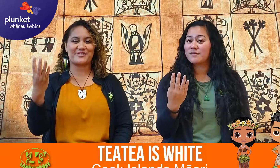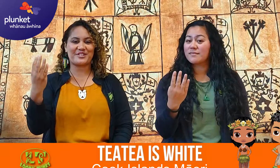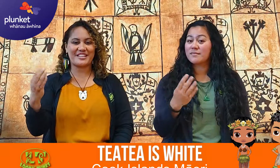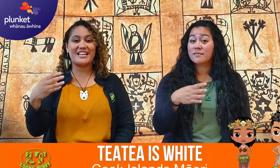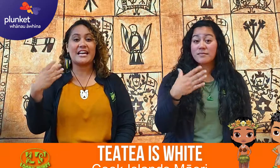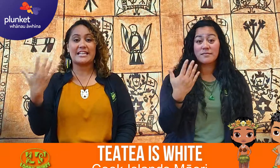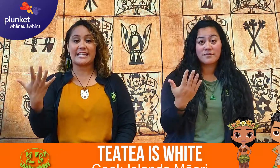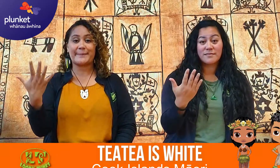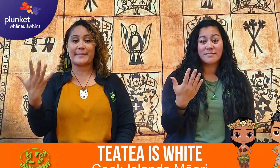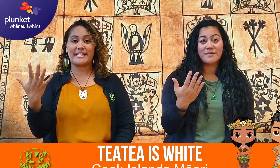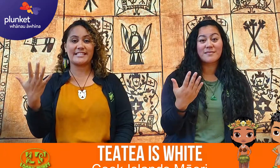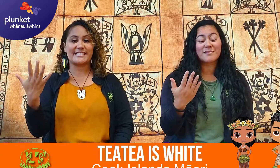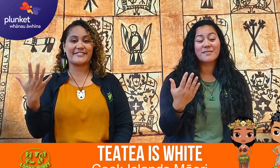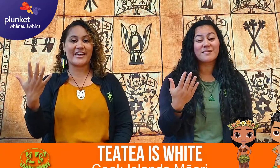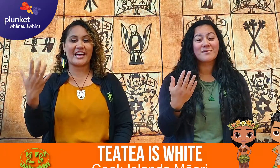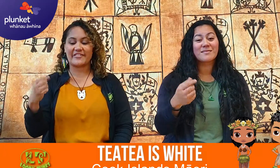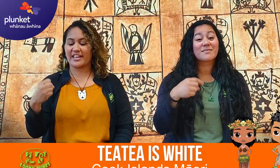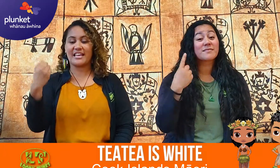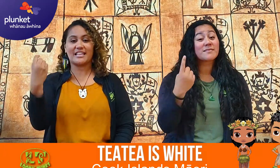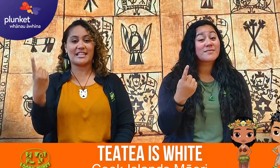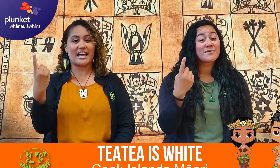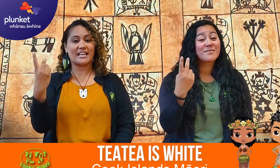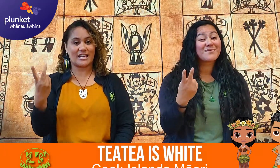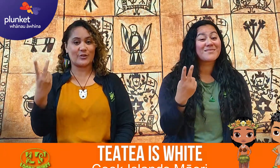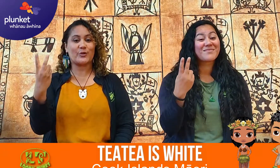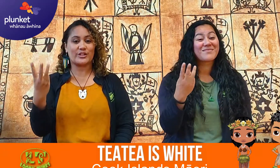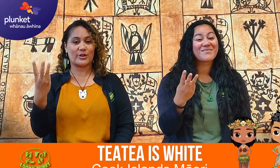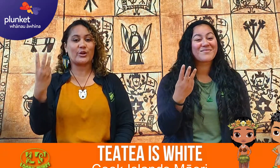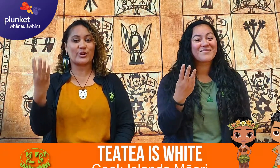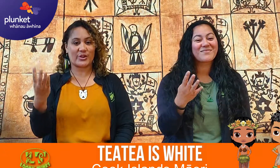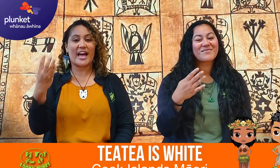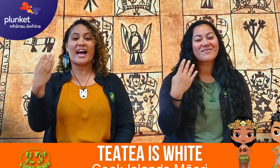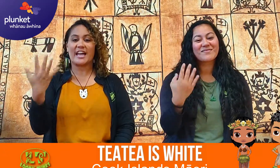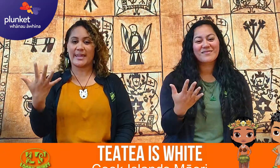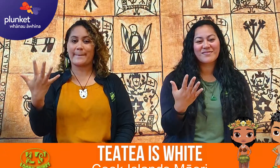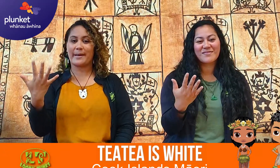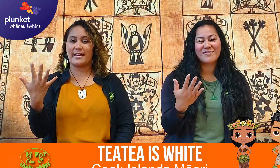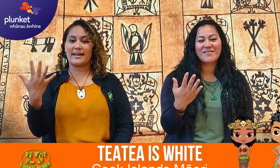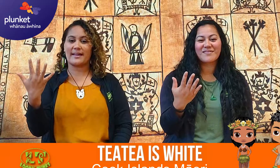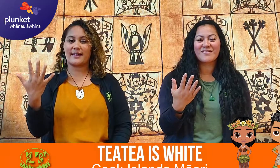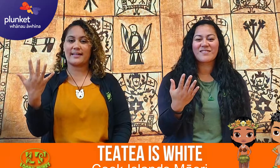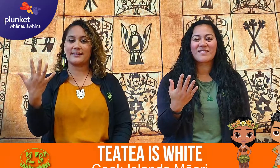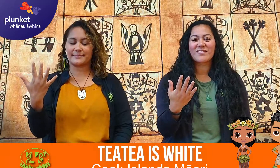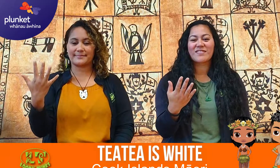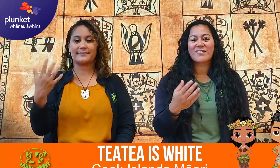four, Rima is five, Tai Rua Toru Arima.